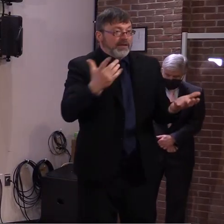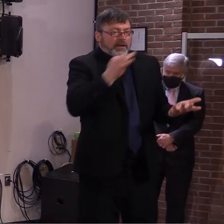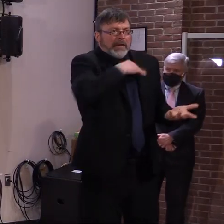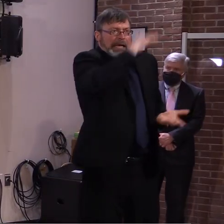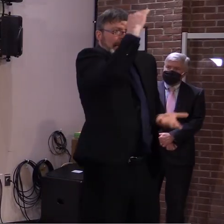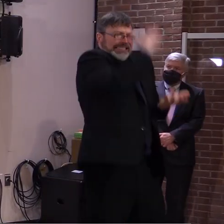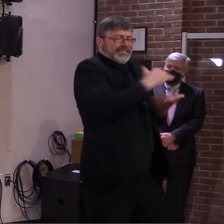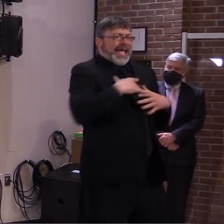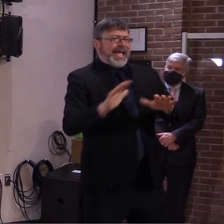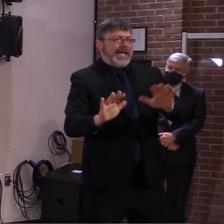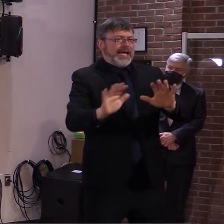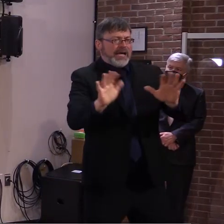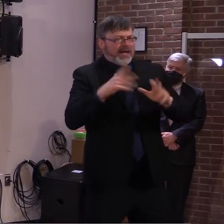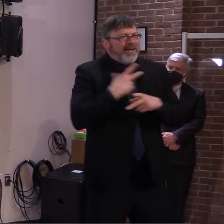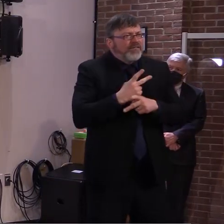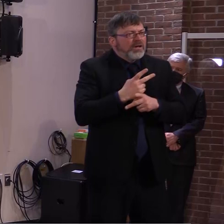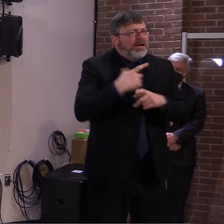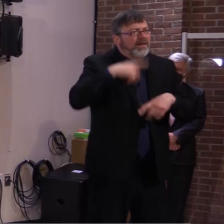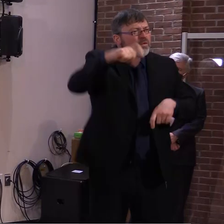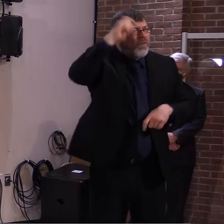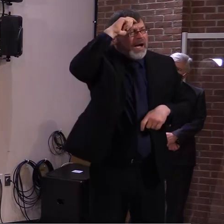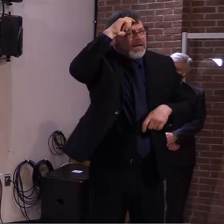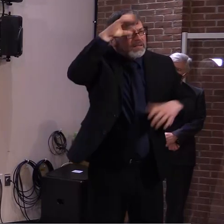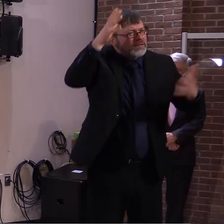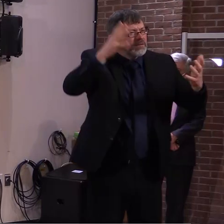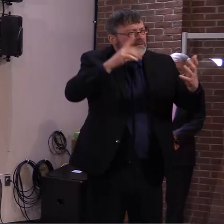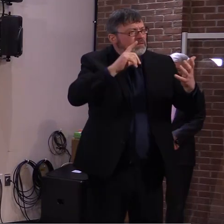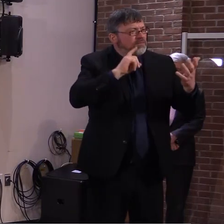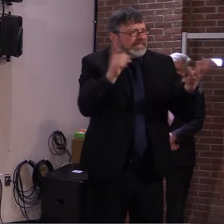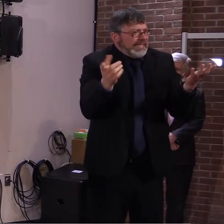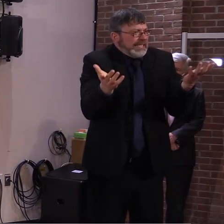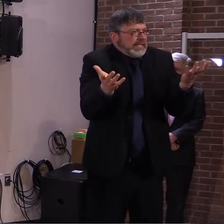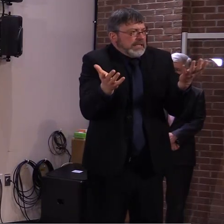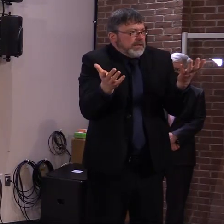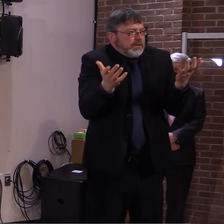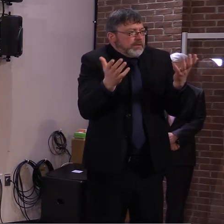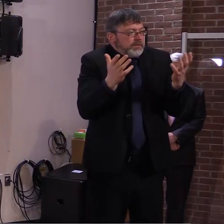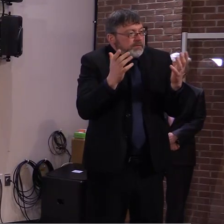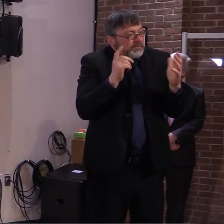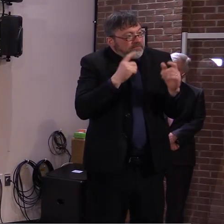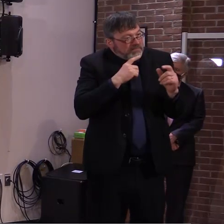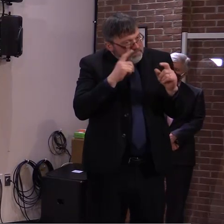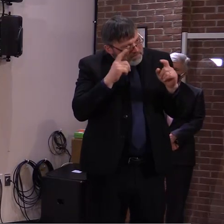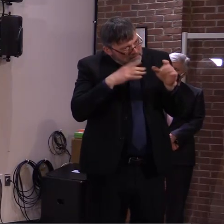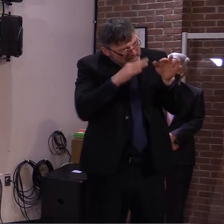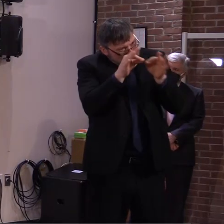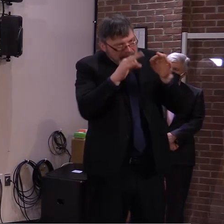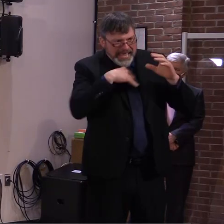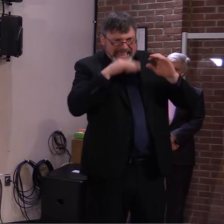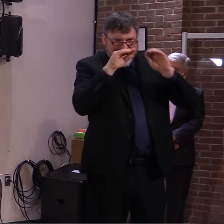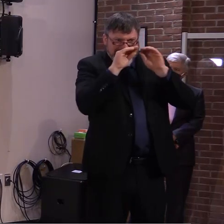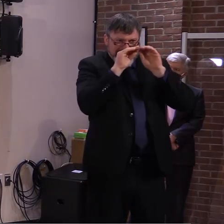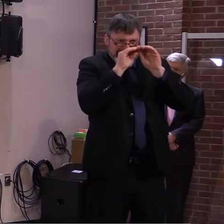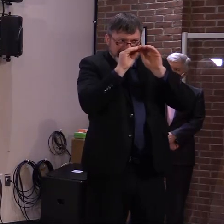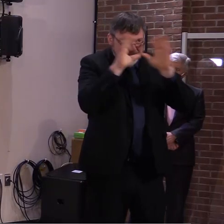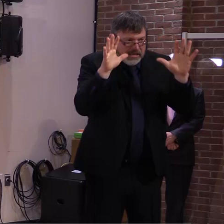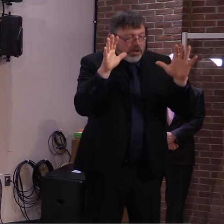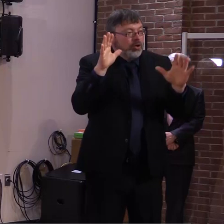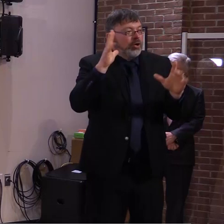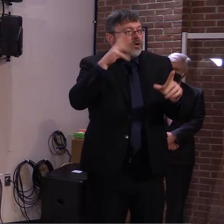it was important that we describe what we meant by, you know, there was some confusion about who